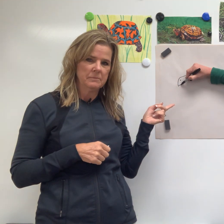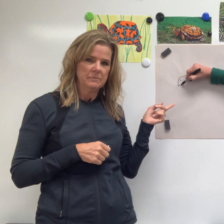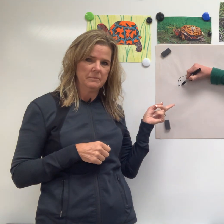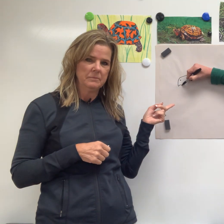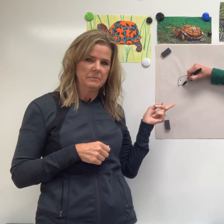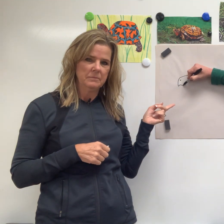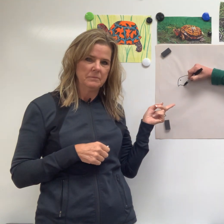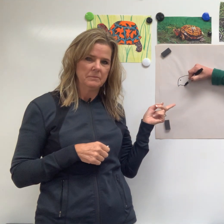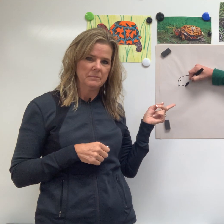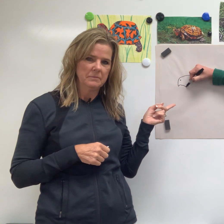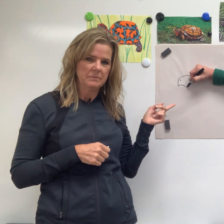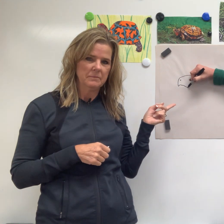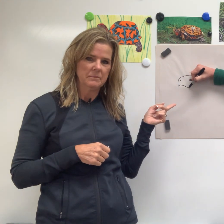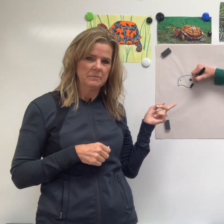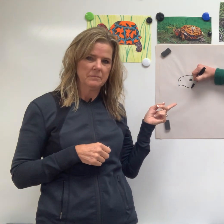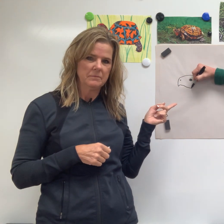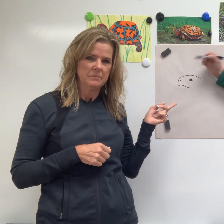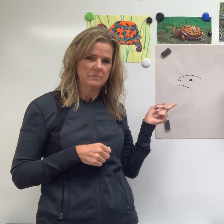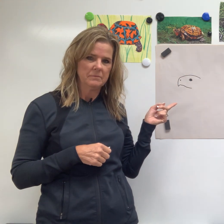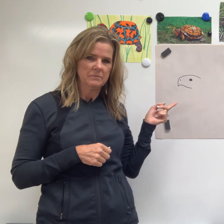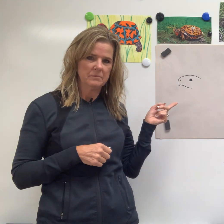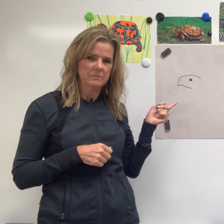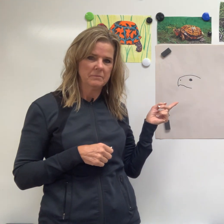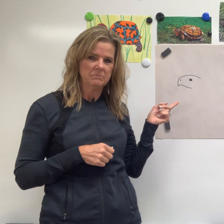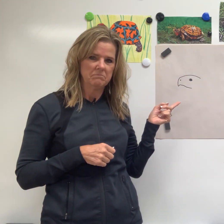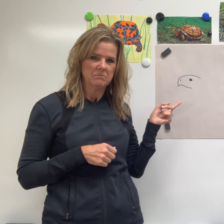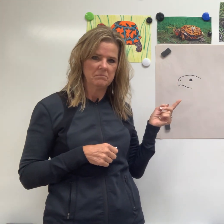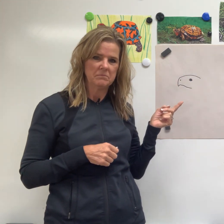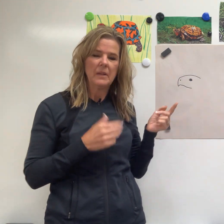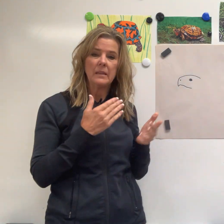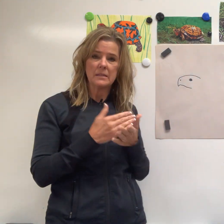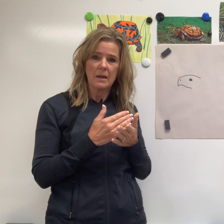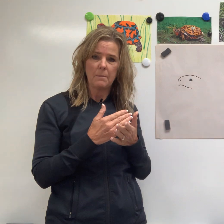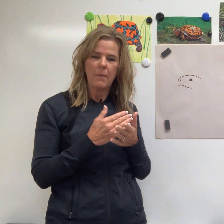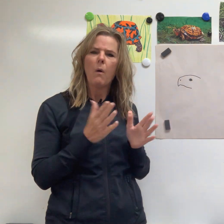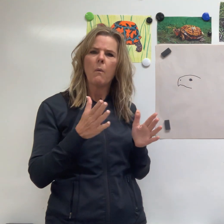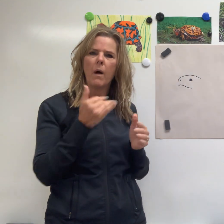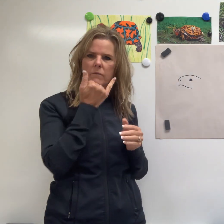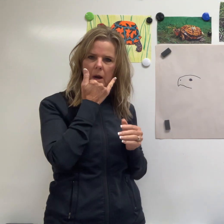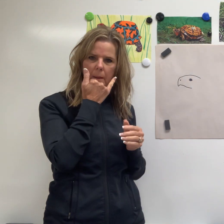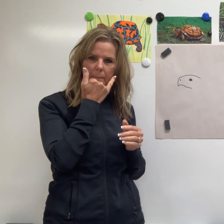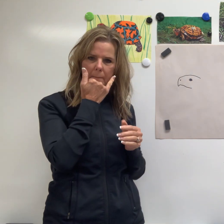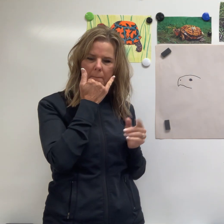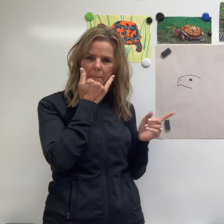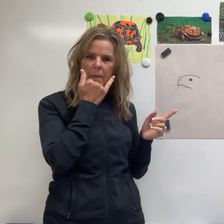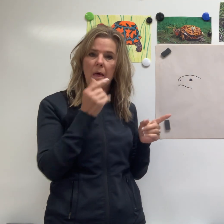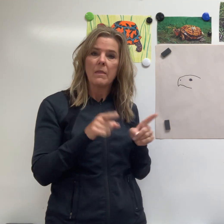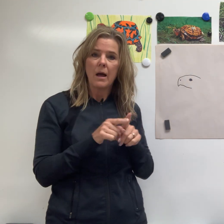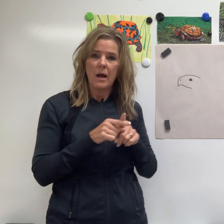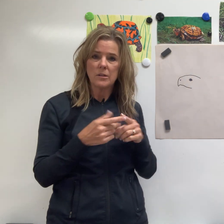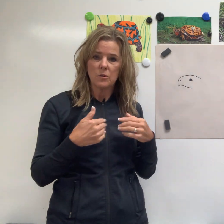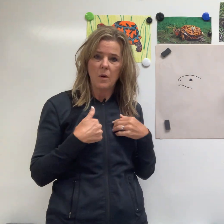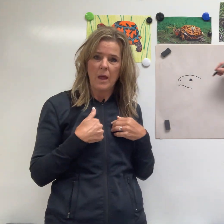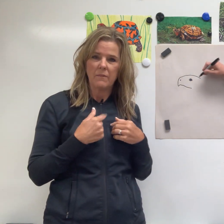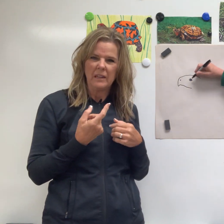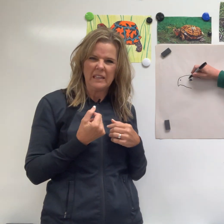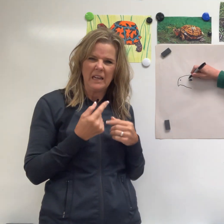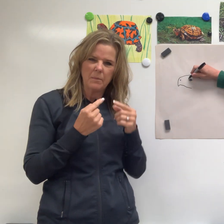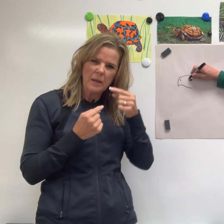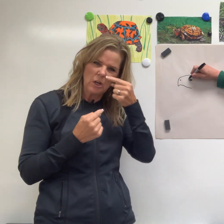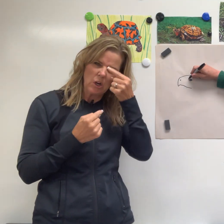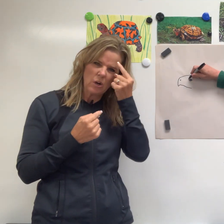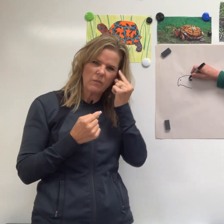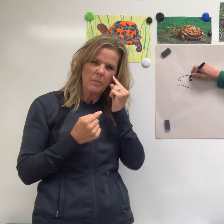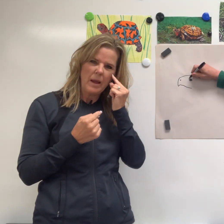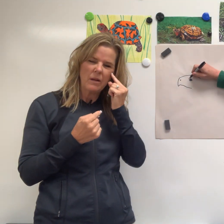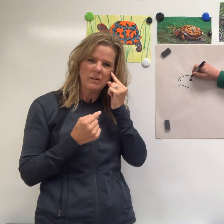going to slant it down below his eye and stop. Oh, I forgot. They also have a little curve line above his eye,